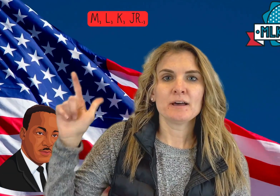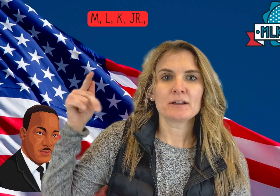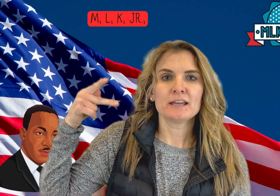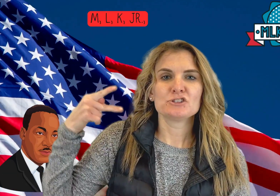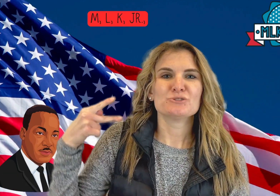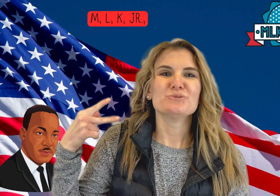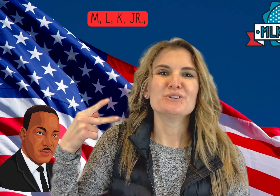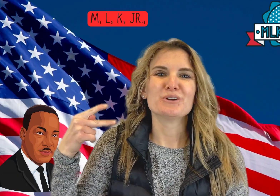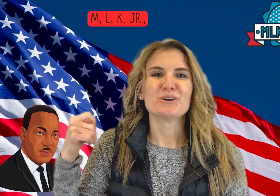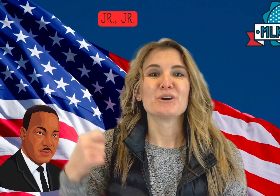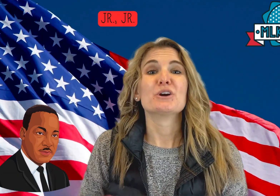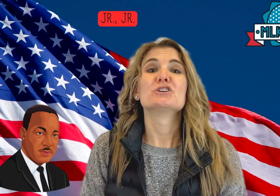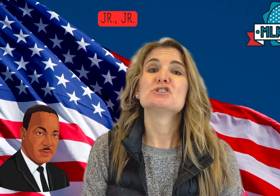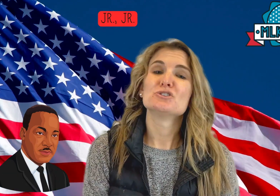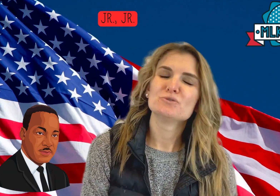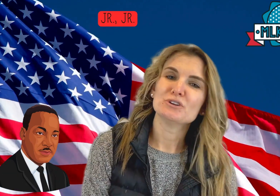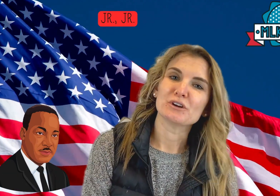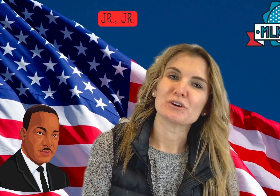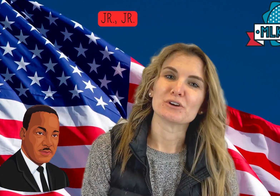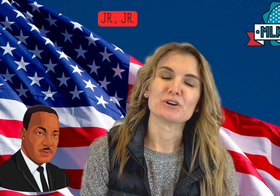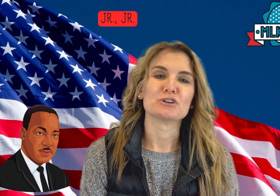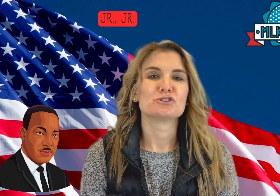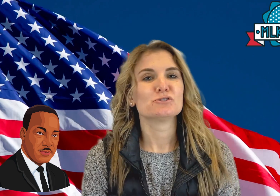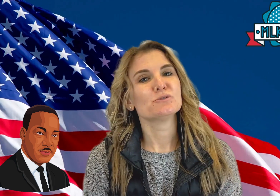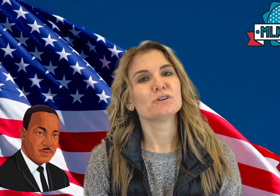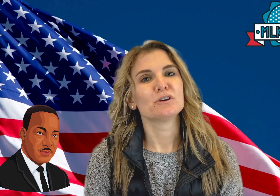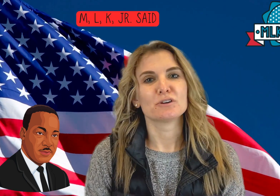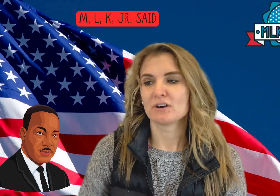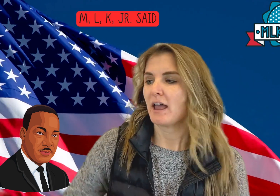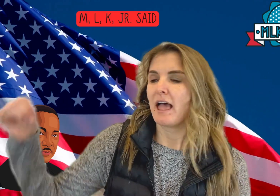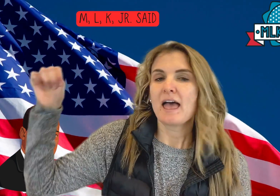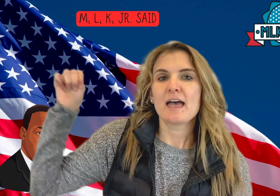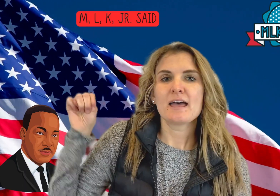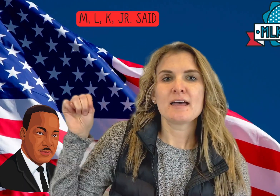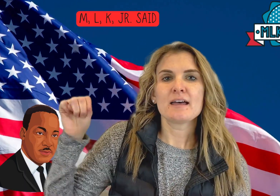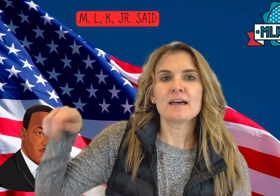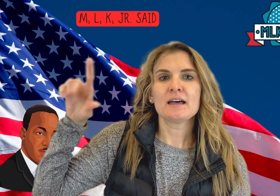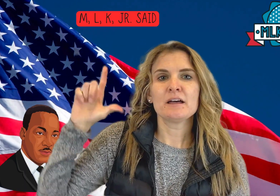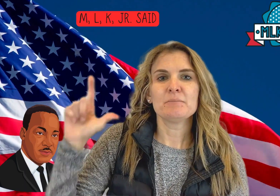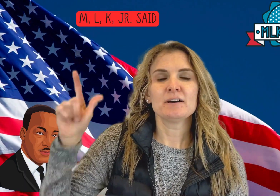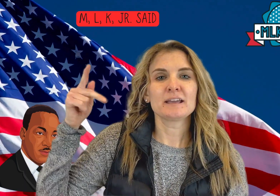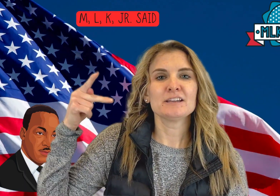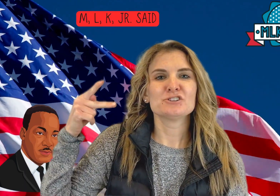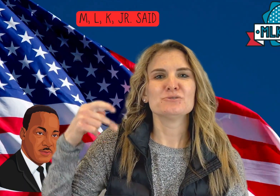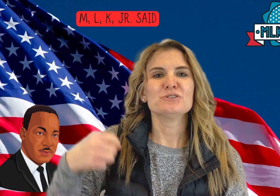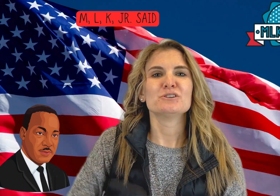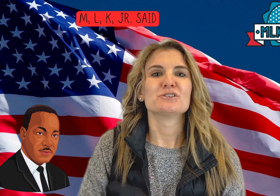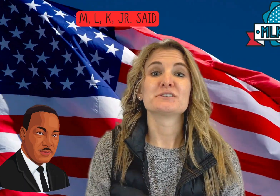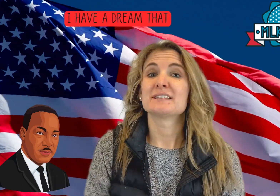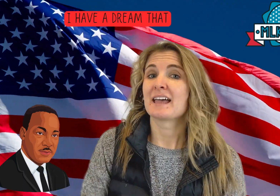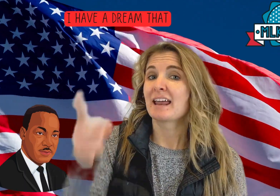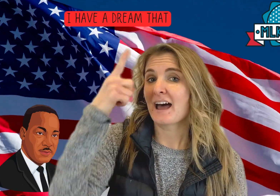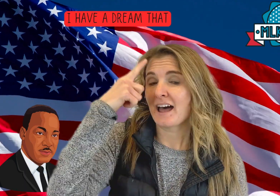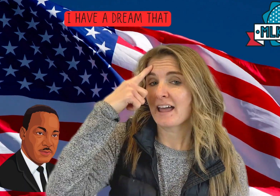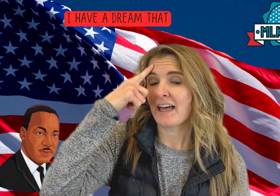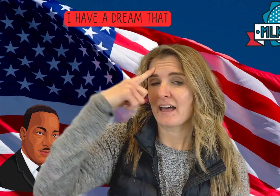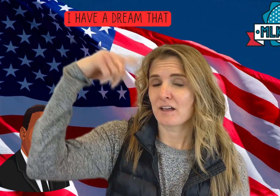MLK Jr., Jr., Jr., MLK Jr. said, I have